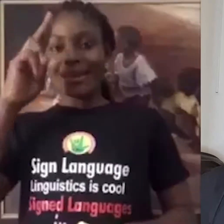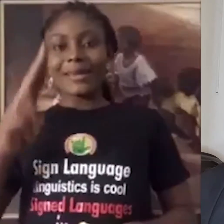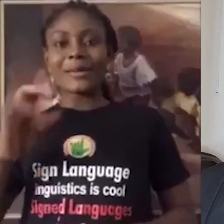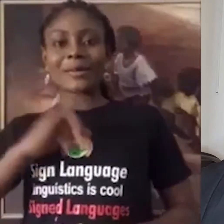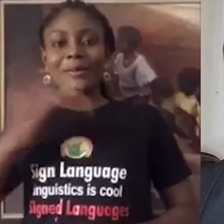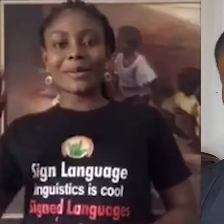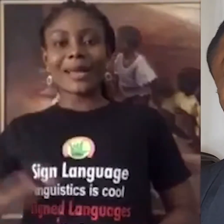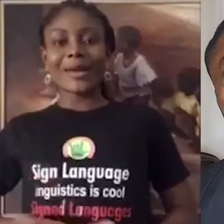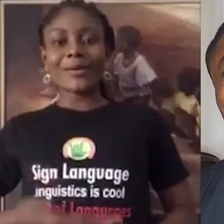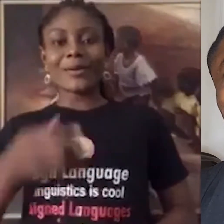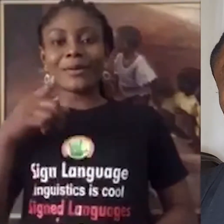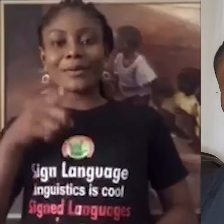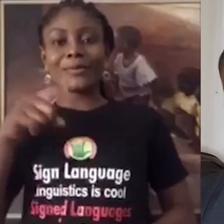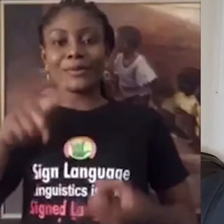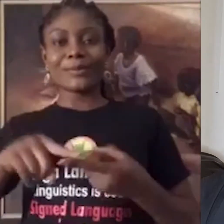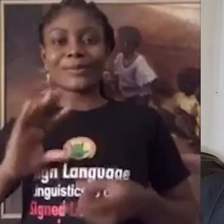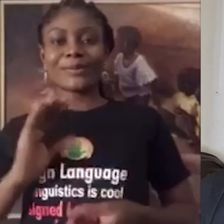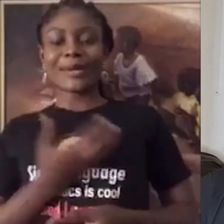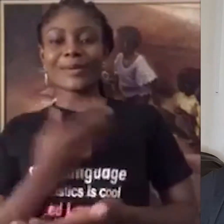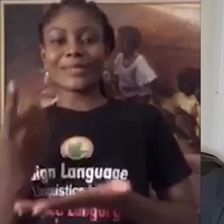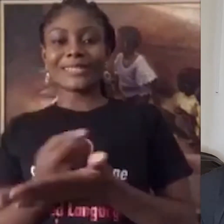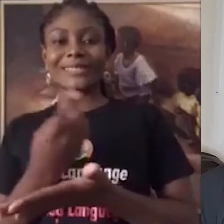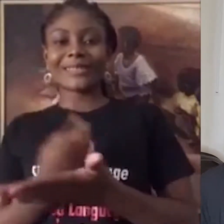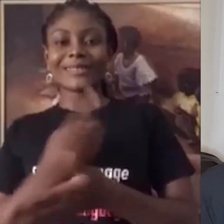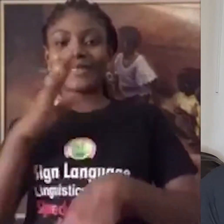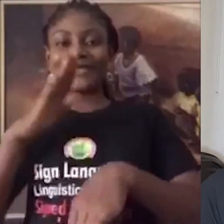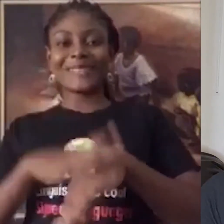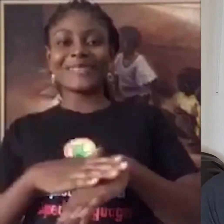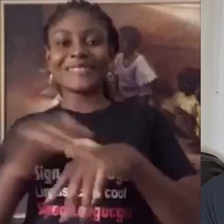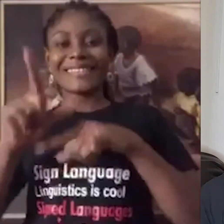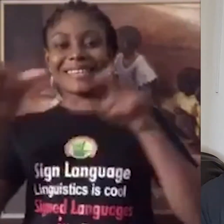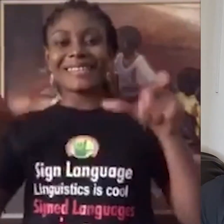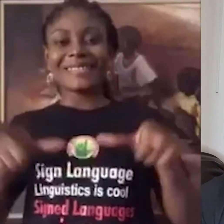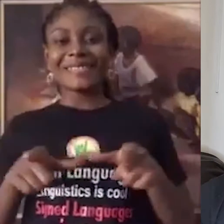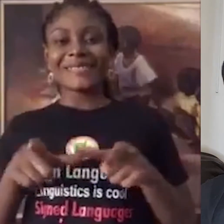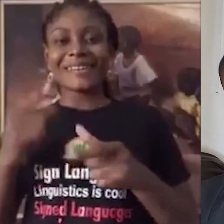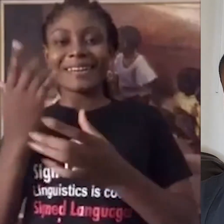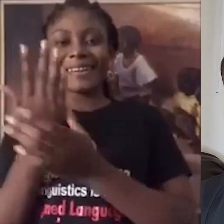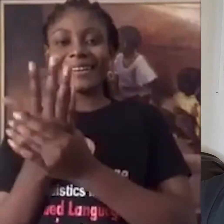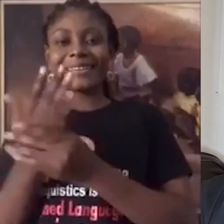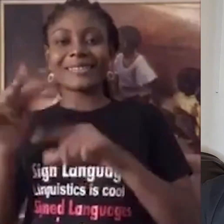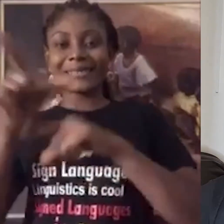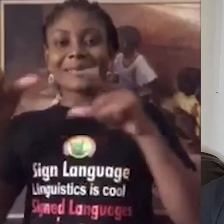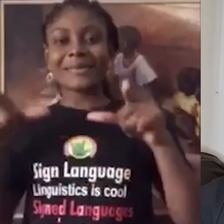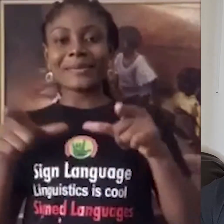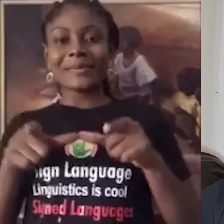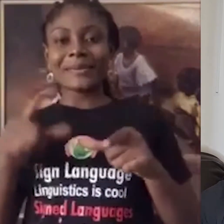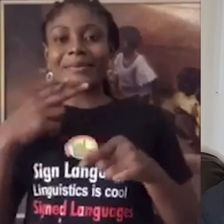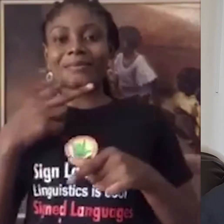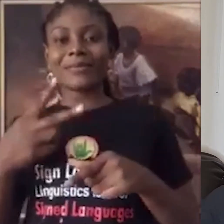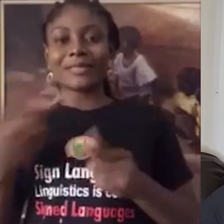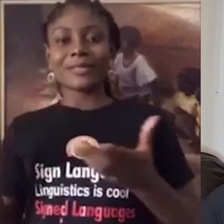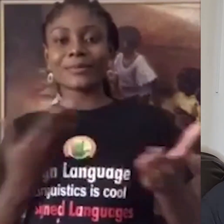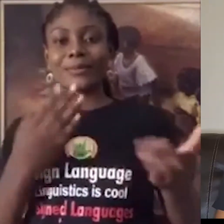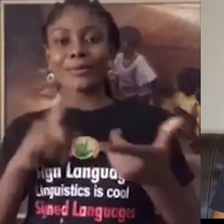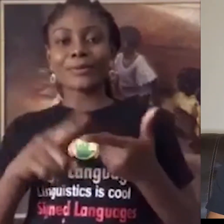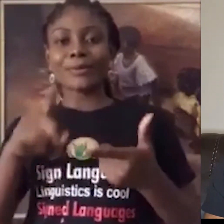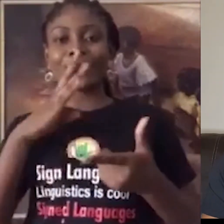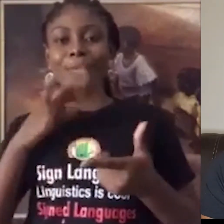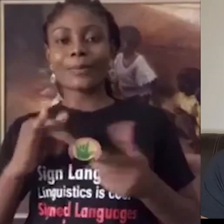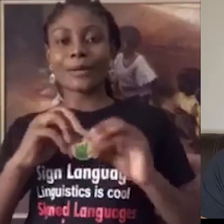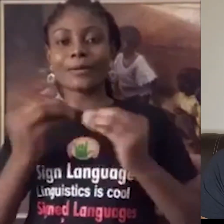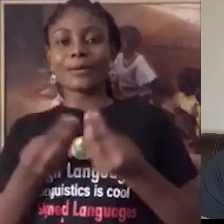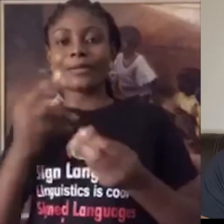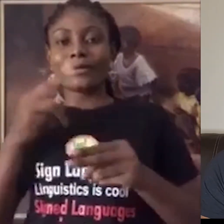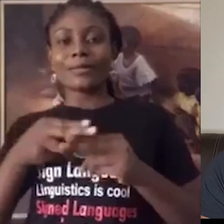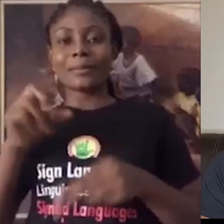Hello, I welcome you to our discussion on Indigenous Hands, the Indigenous Voices today, which is brought to you by Save the